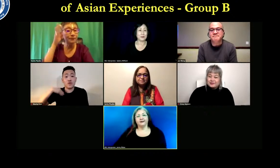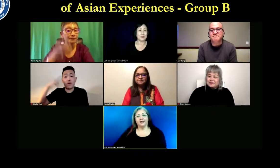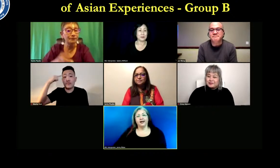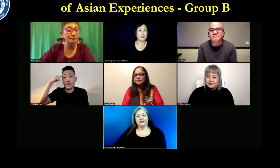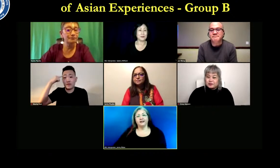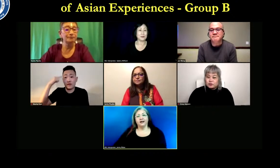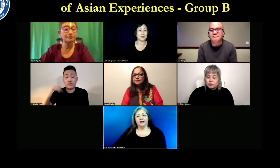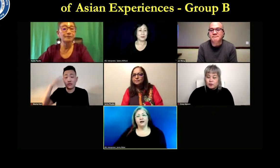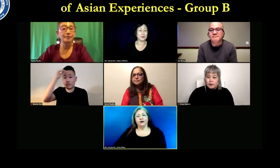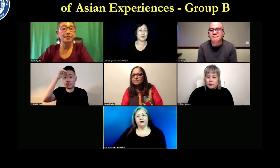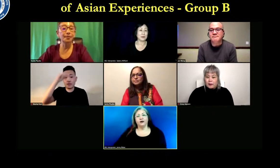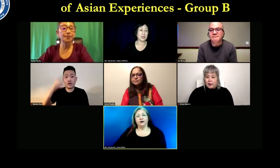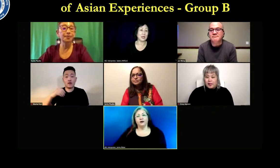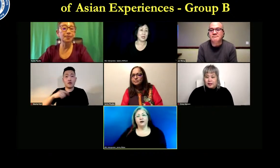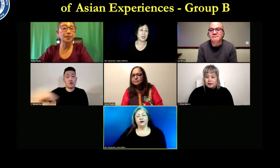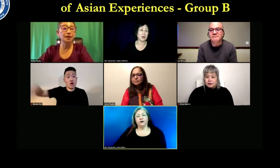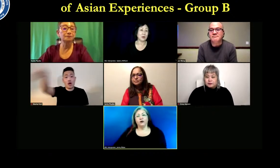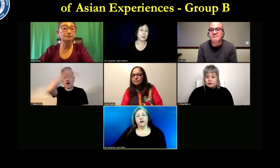Yes.